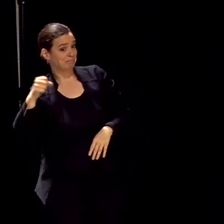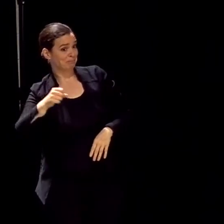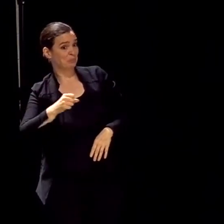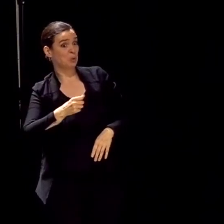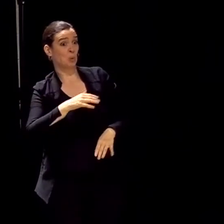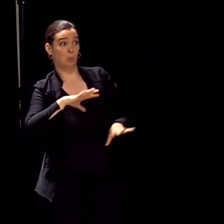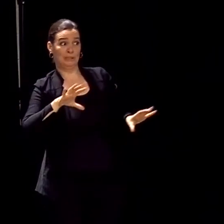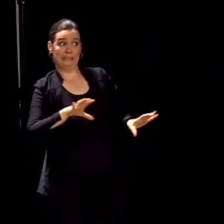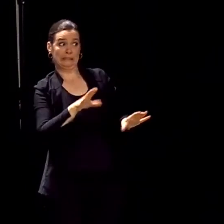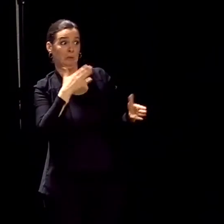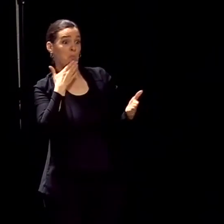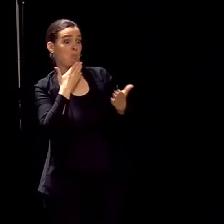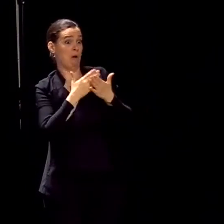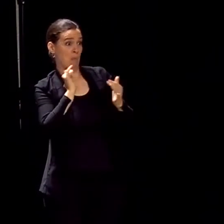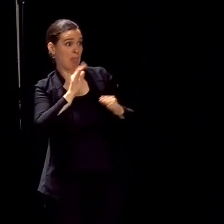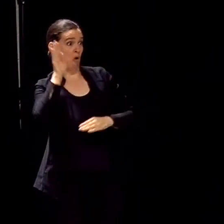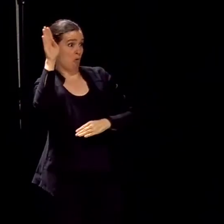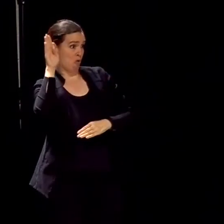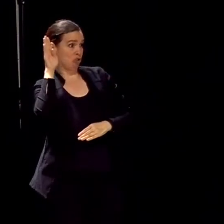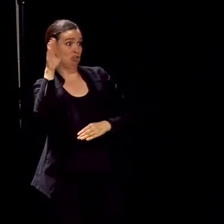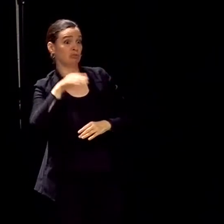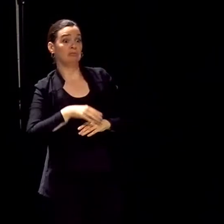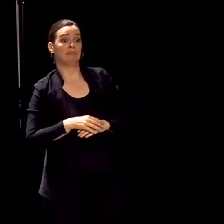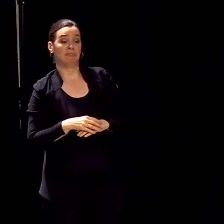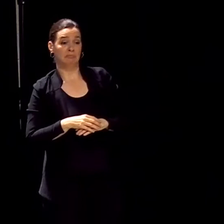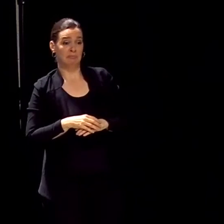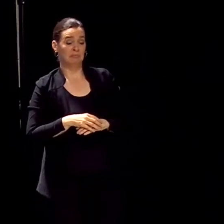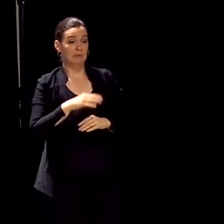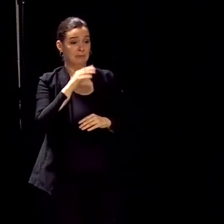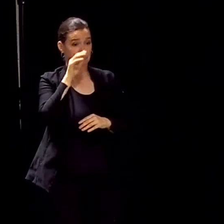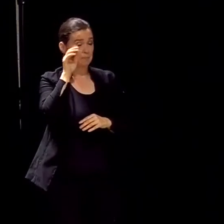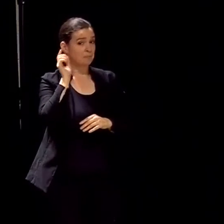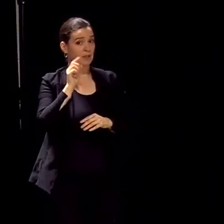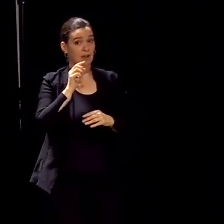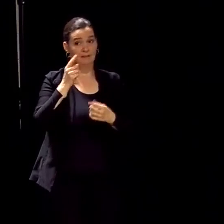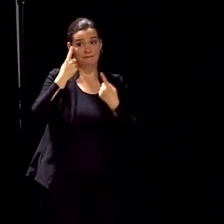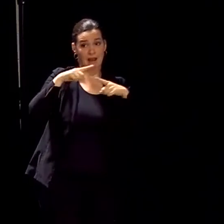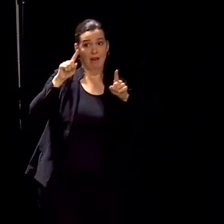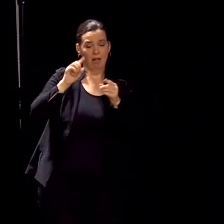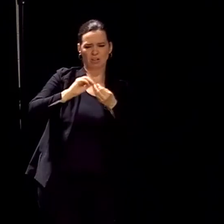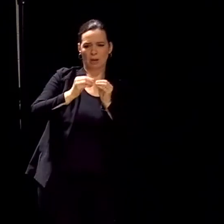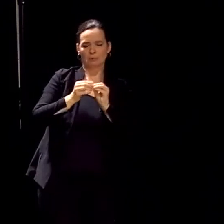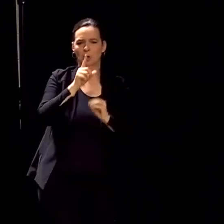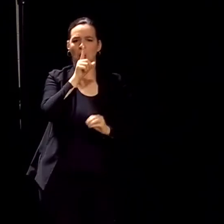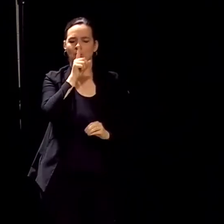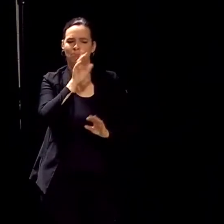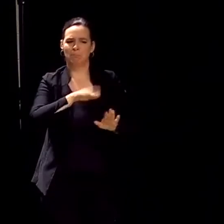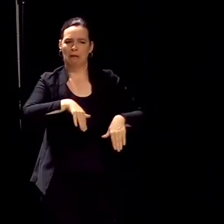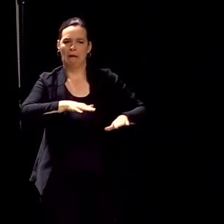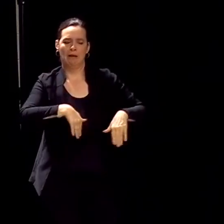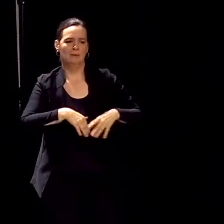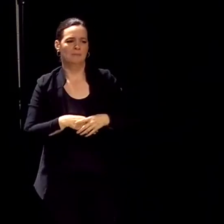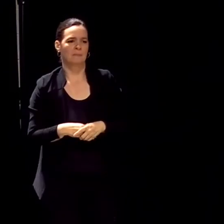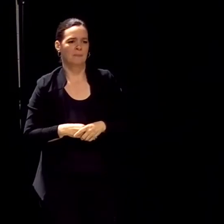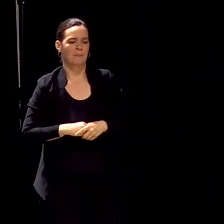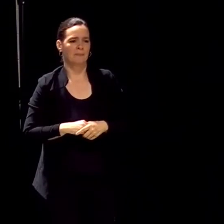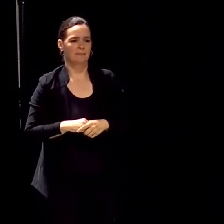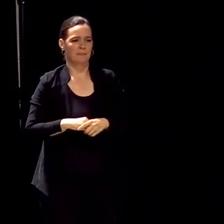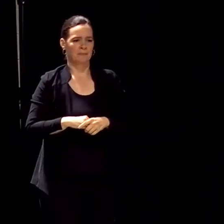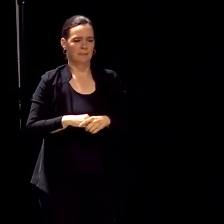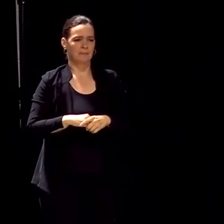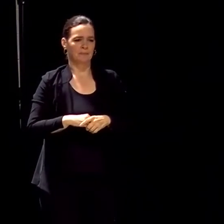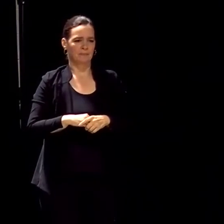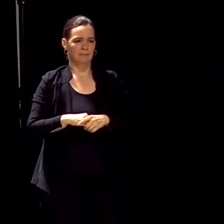on, but certainly we've never done a virtual one, so that was a first. They did